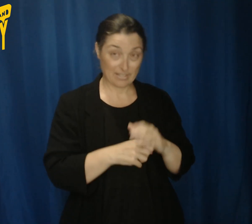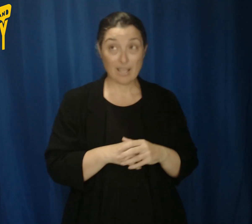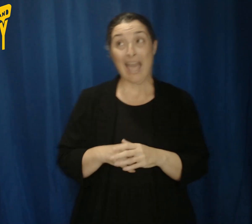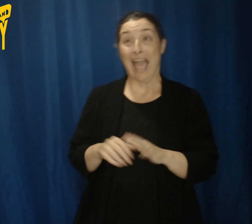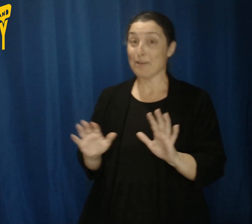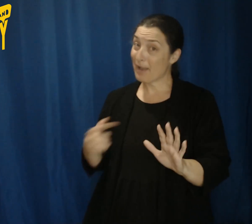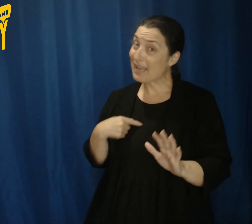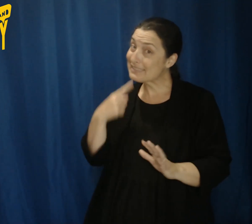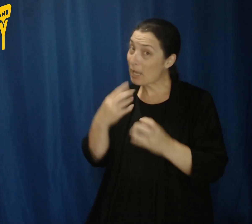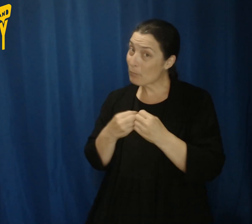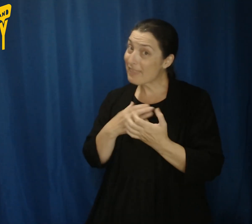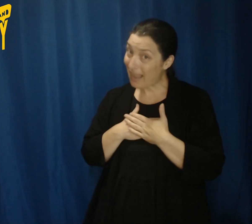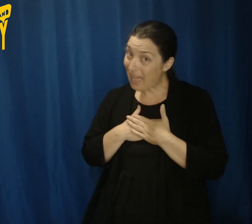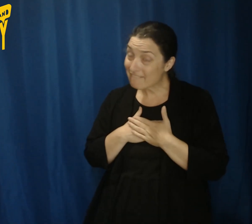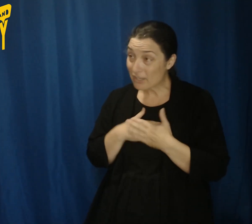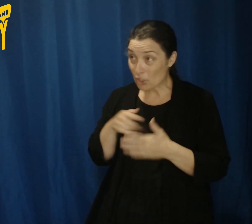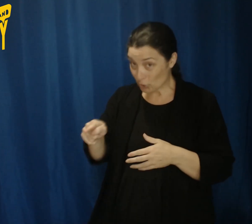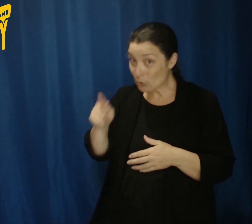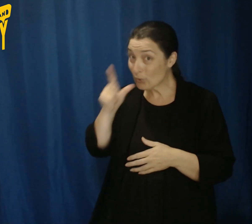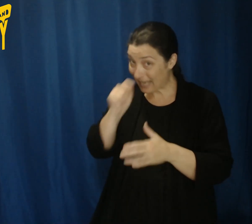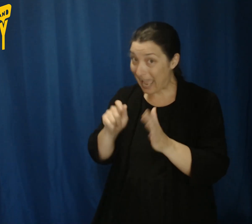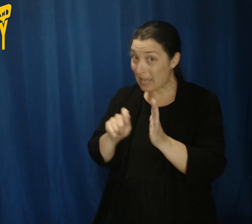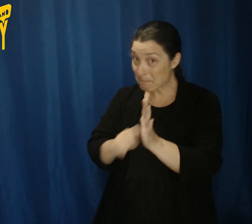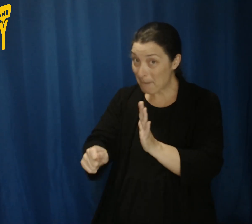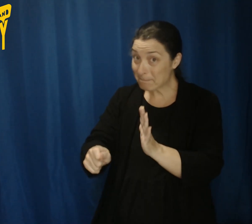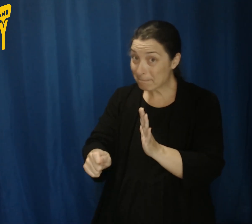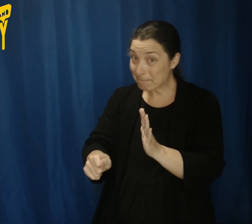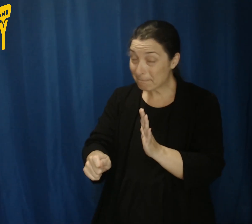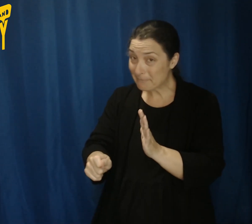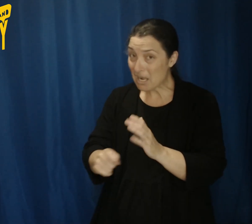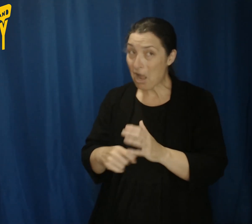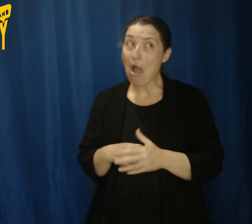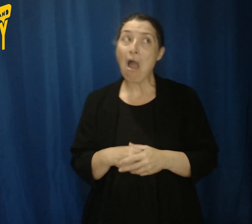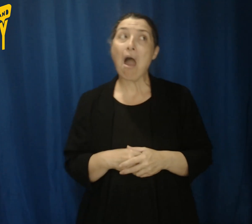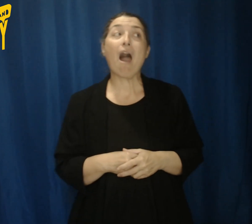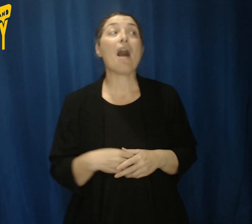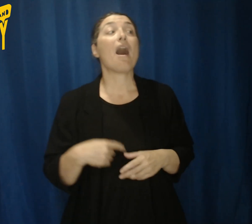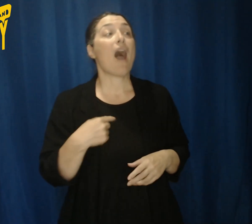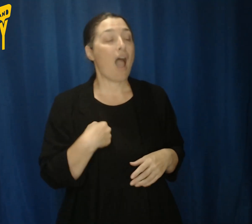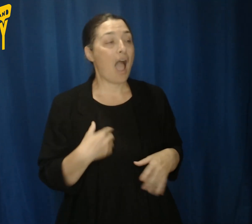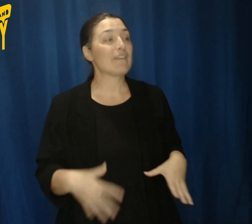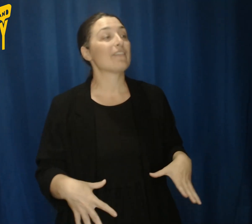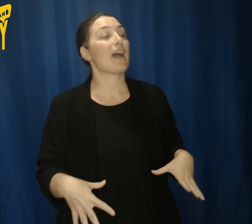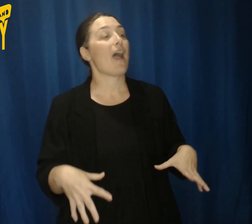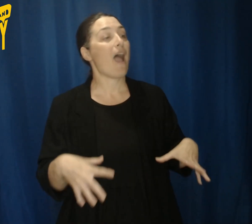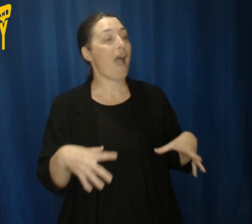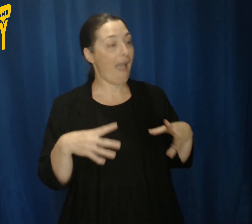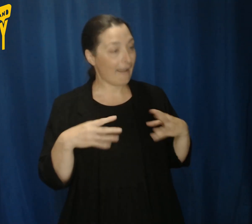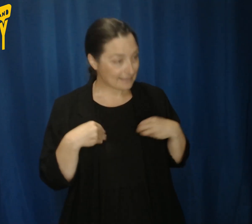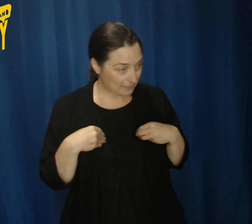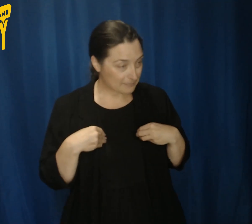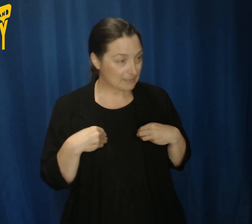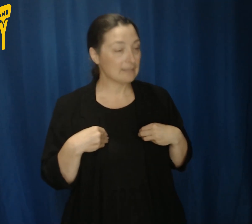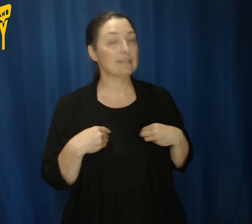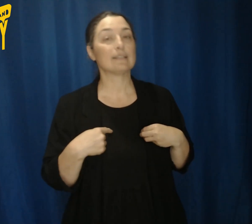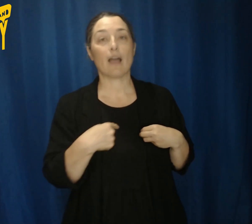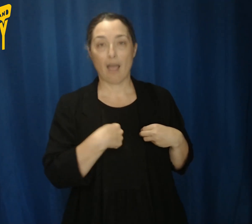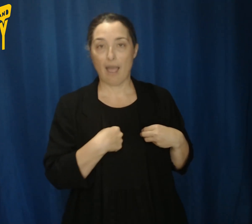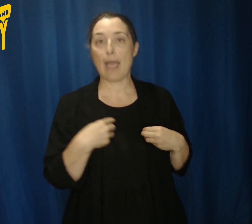love. Are you capable of locking off a script? I think I've accepted that I must. Can you tell